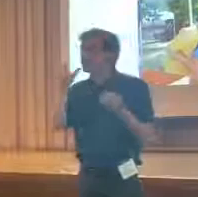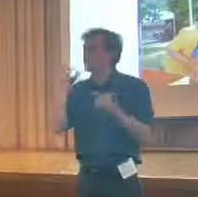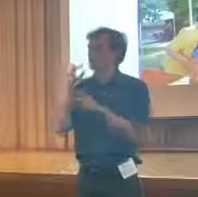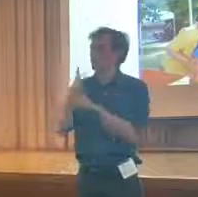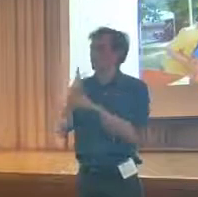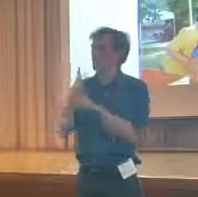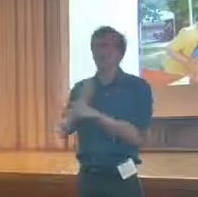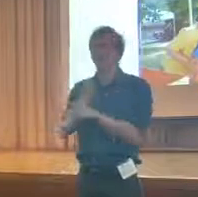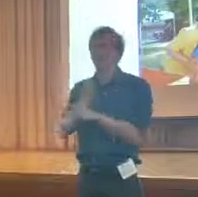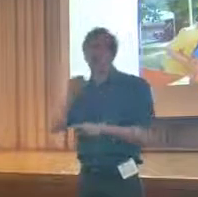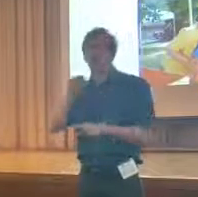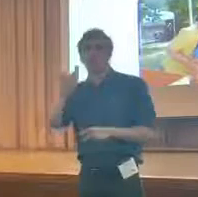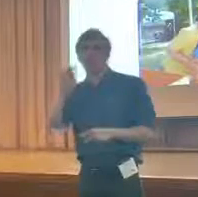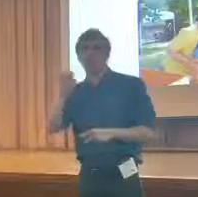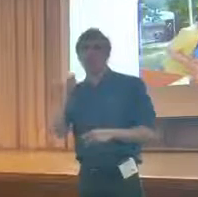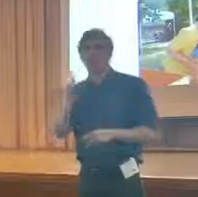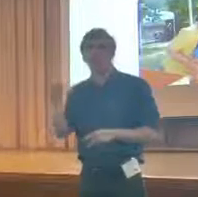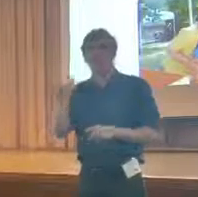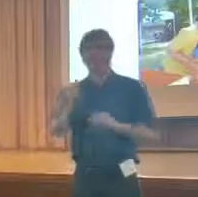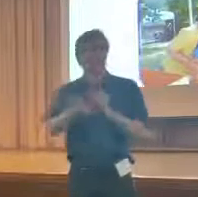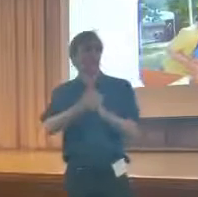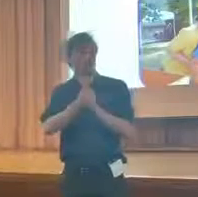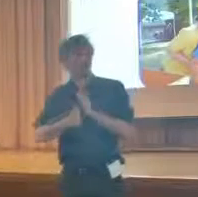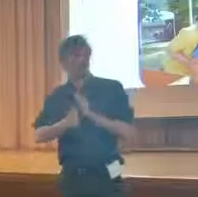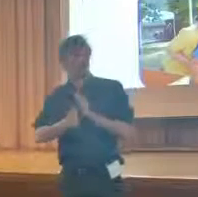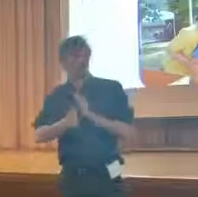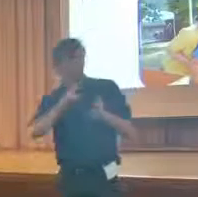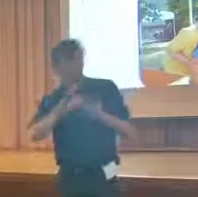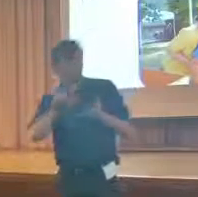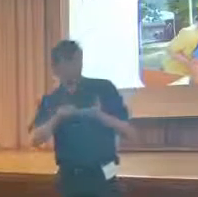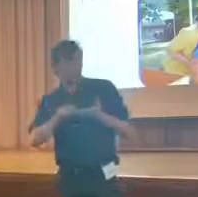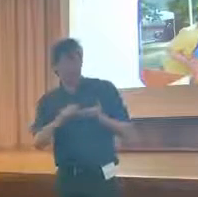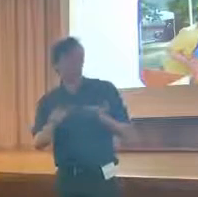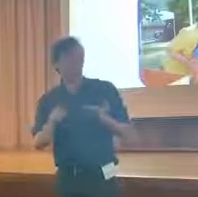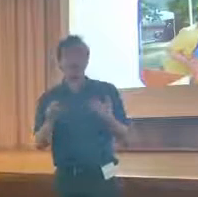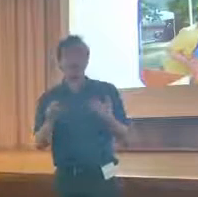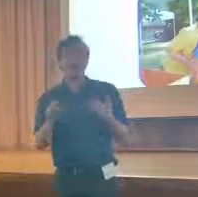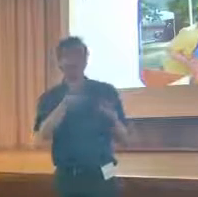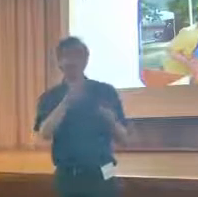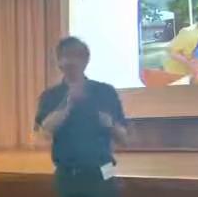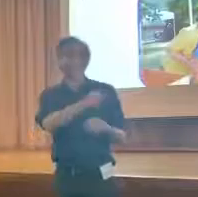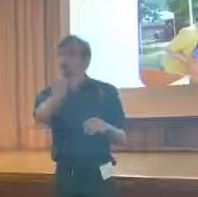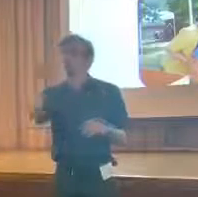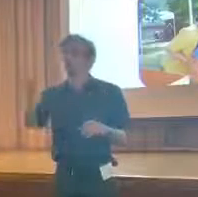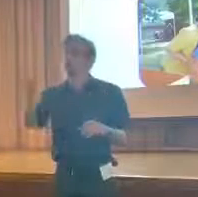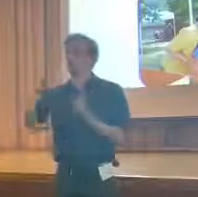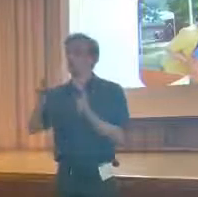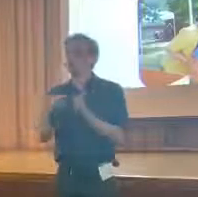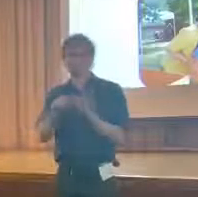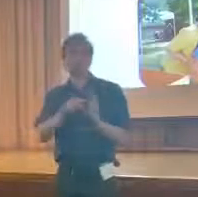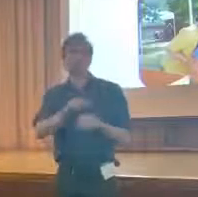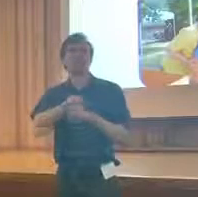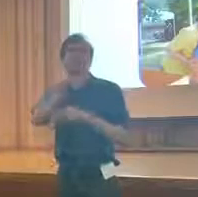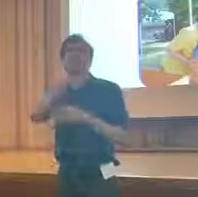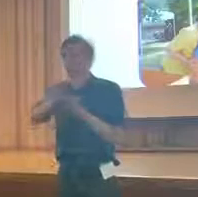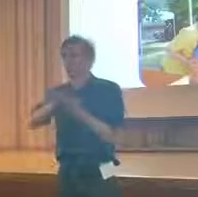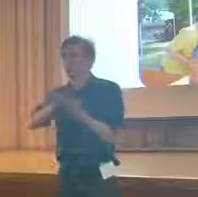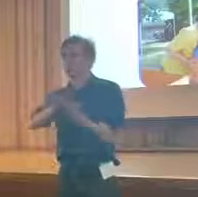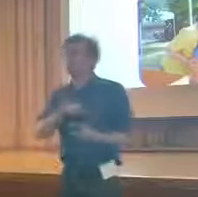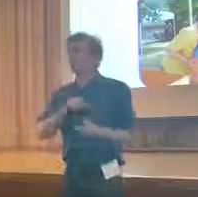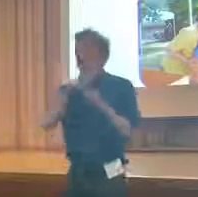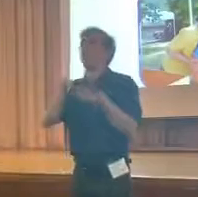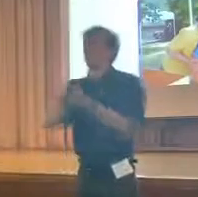got good writing skills, can we send you to school? So I found myself in school for that. Then I found